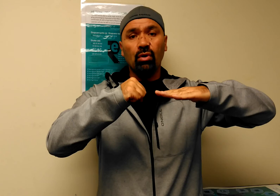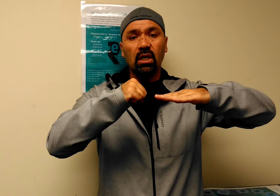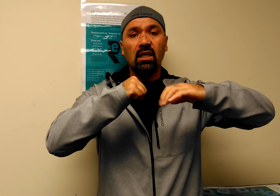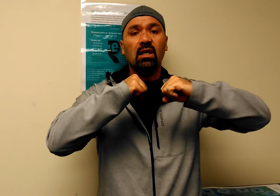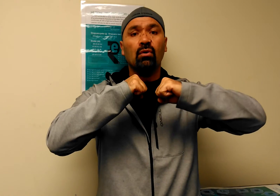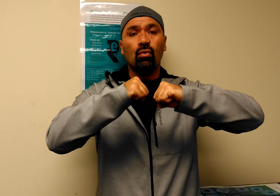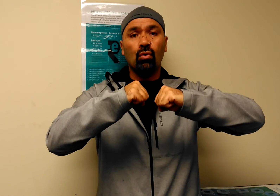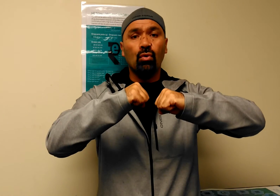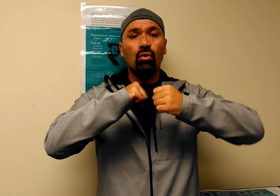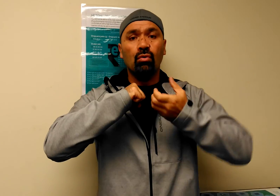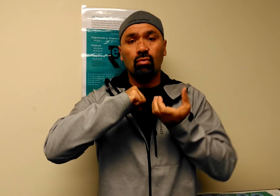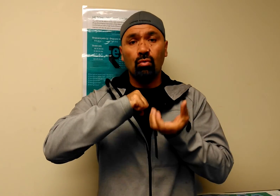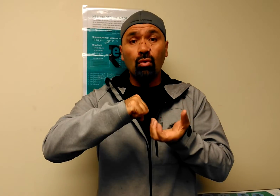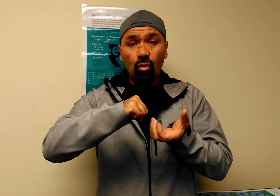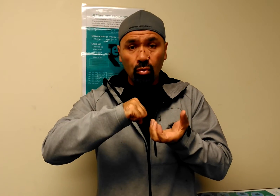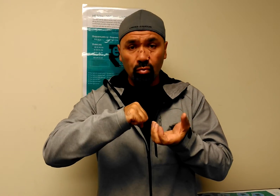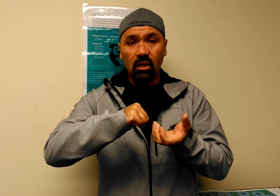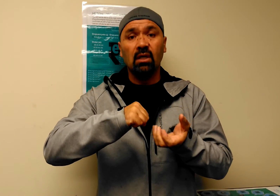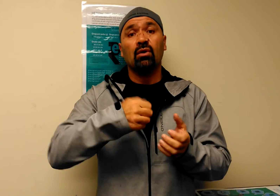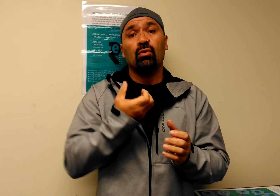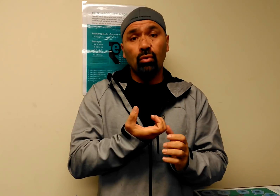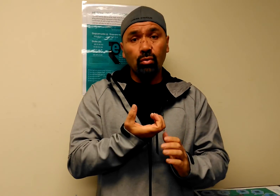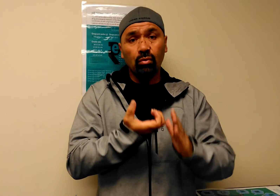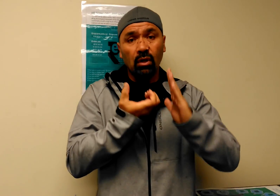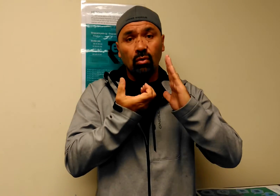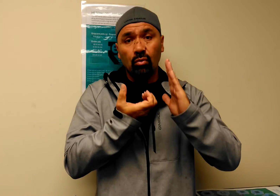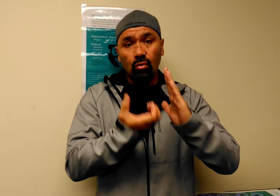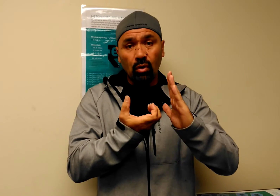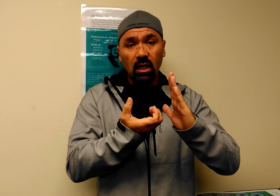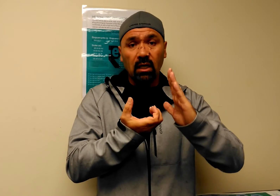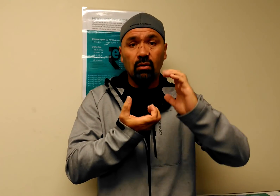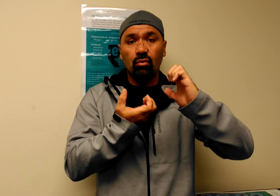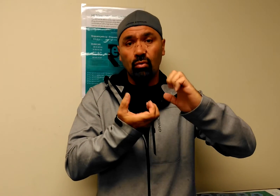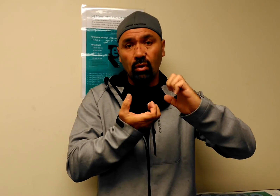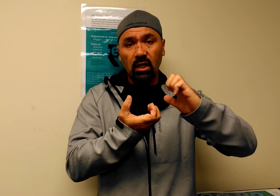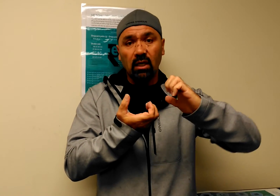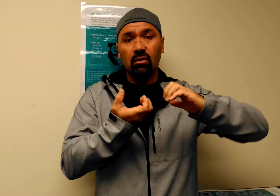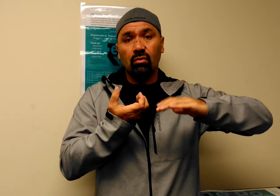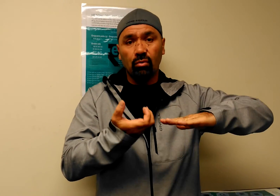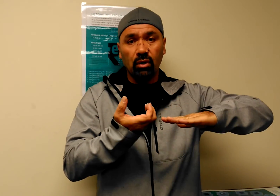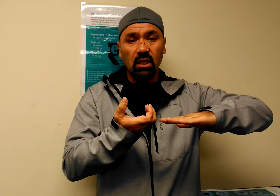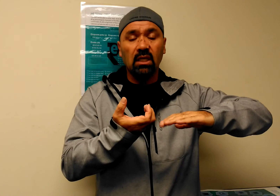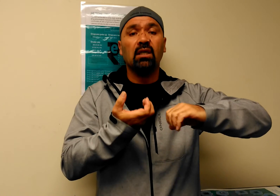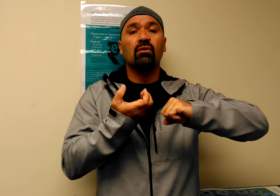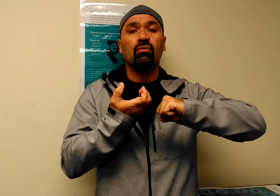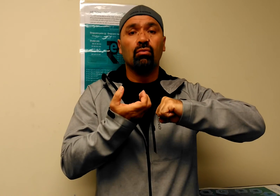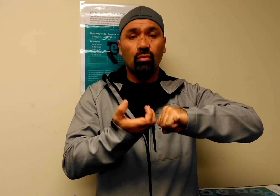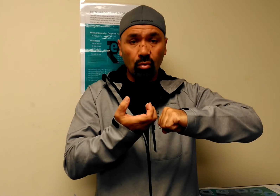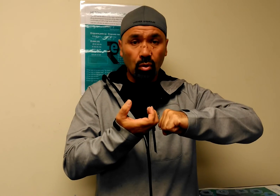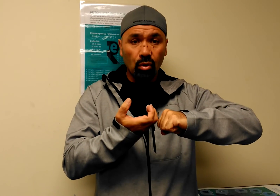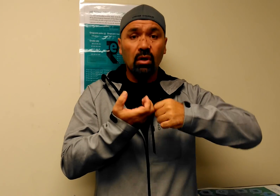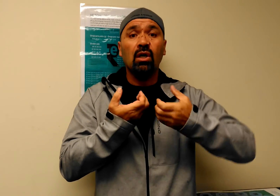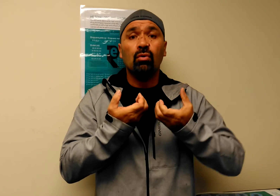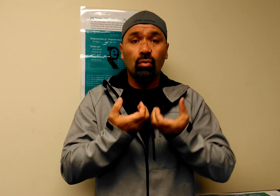oi, o, o, u, ua, ue, ui, uo,